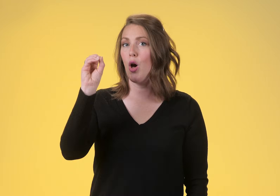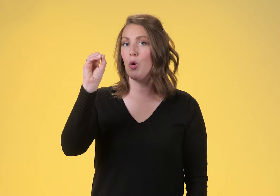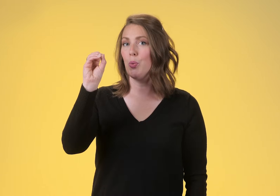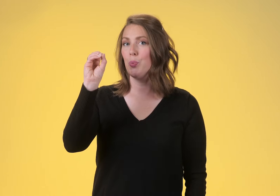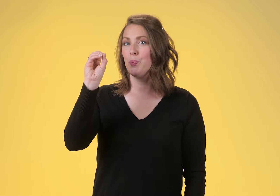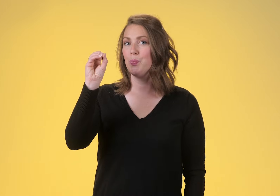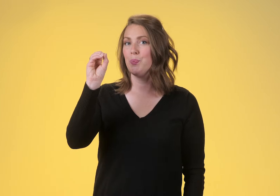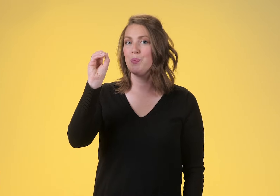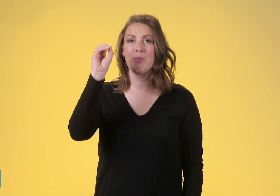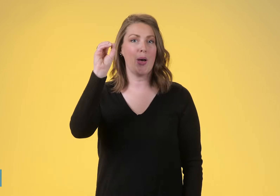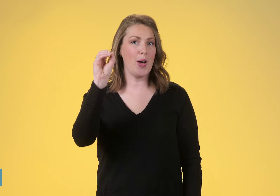O.